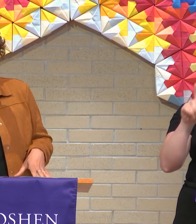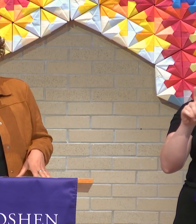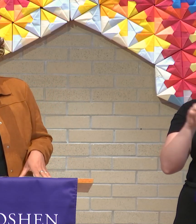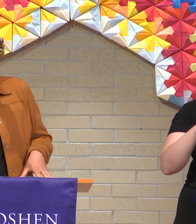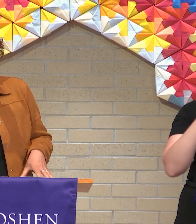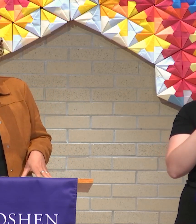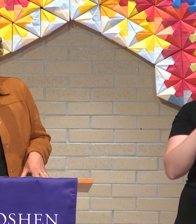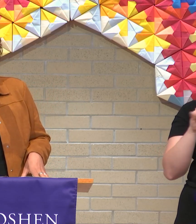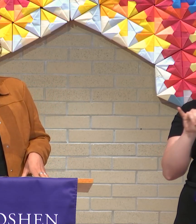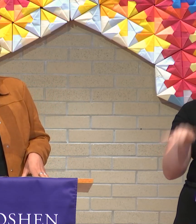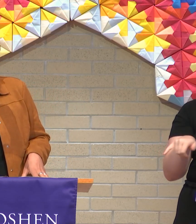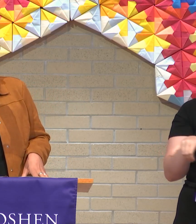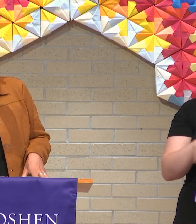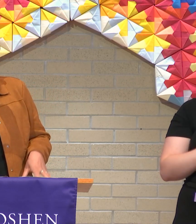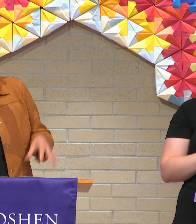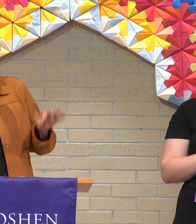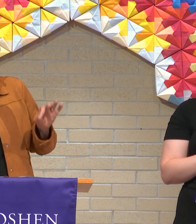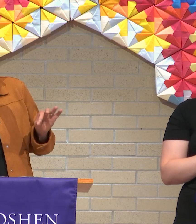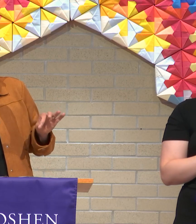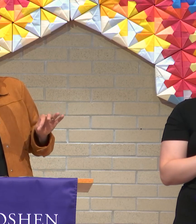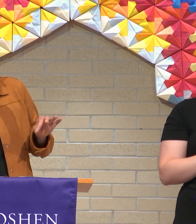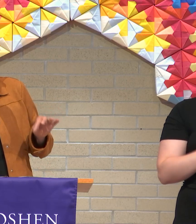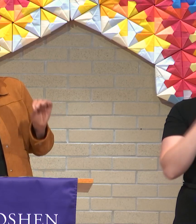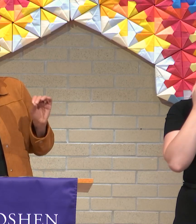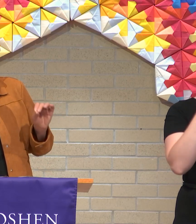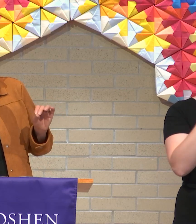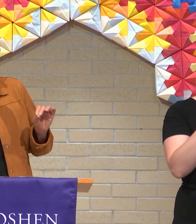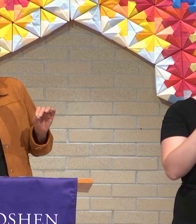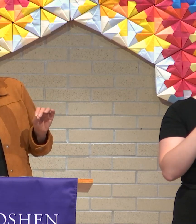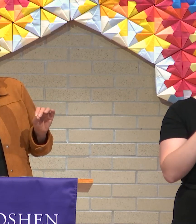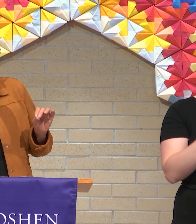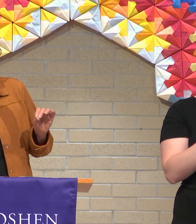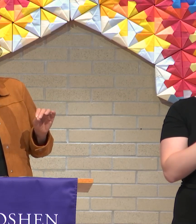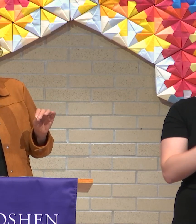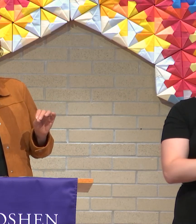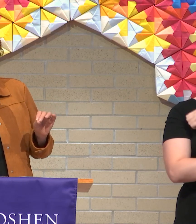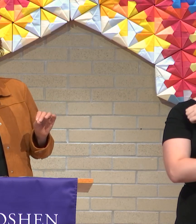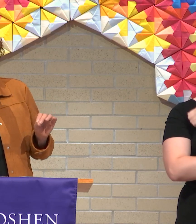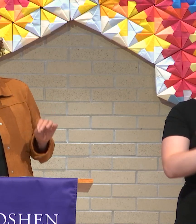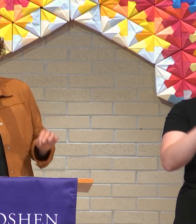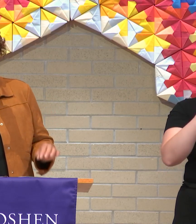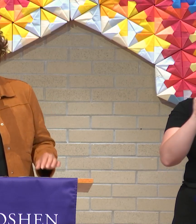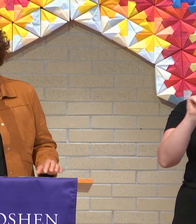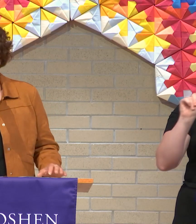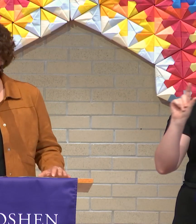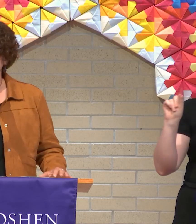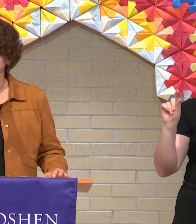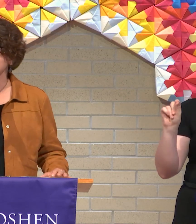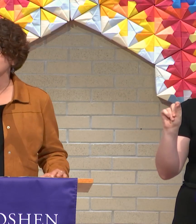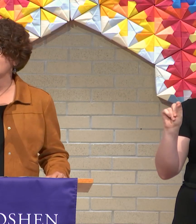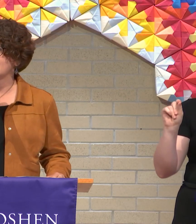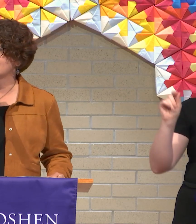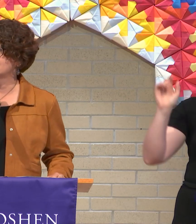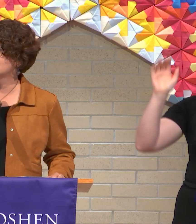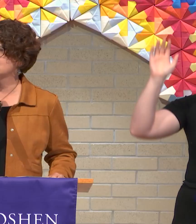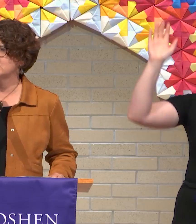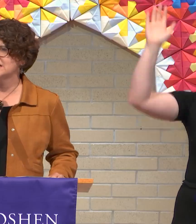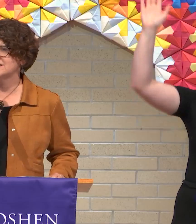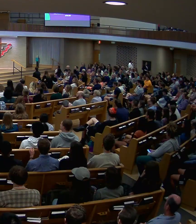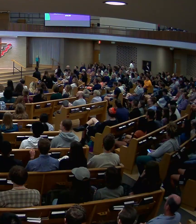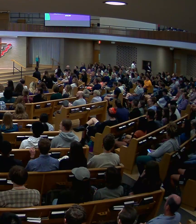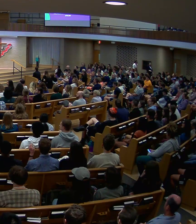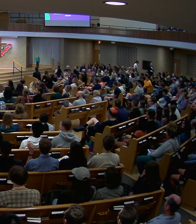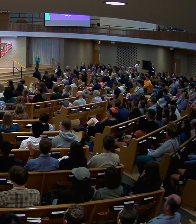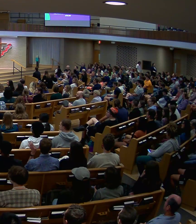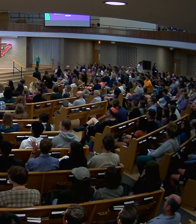year. If you were a first-year student in the fall of 2022, would you raise your hand so we